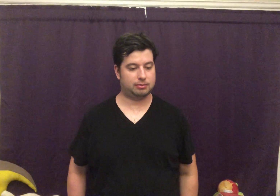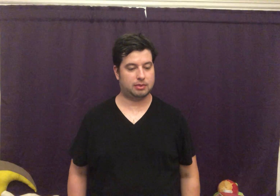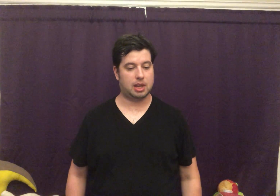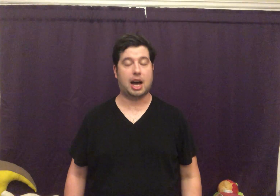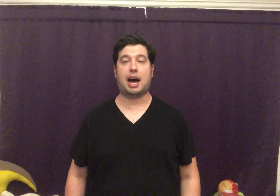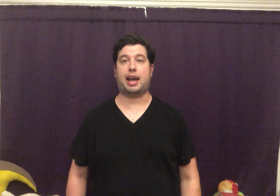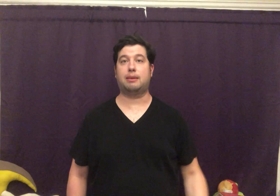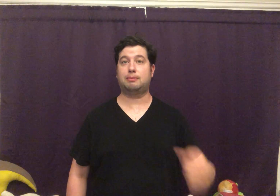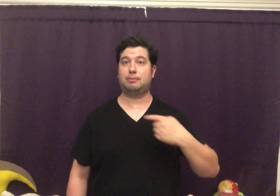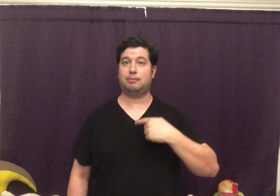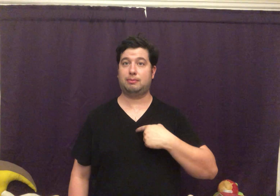I.